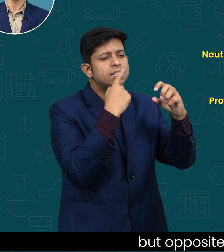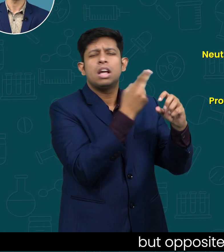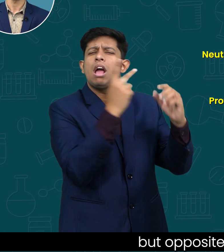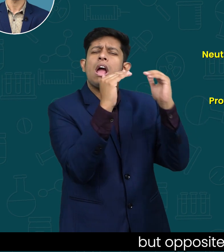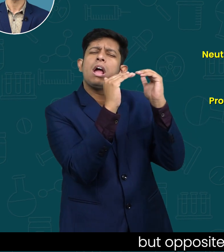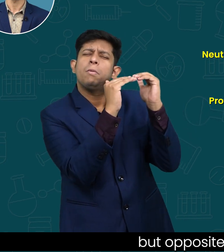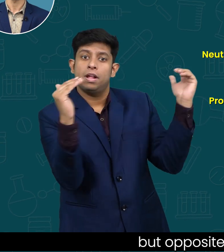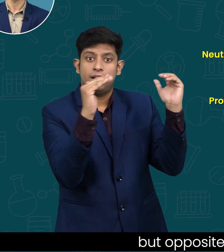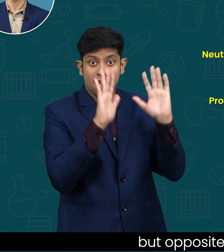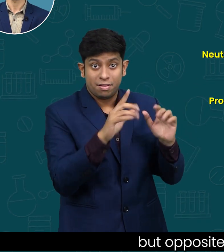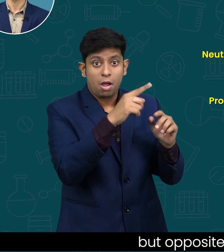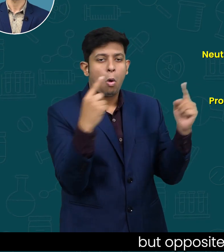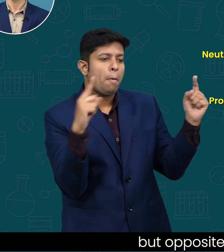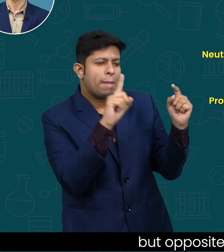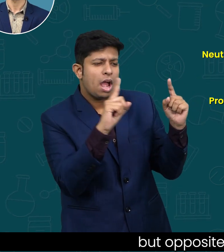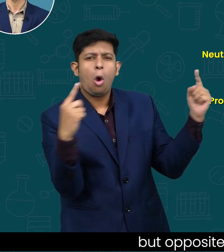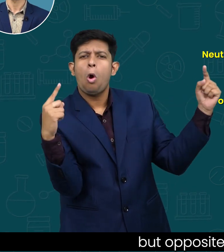charges.